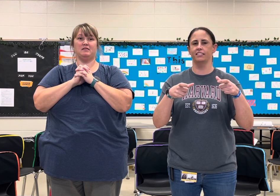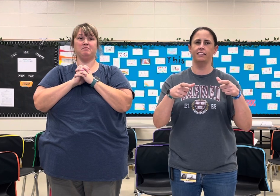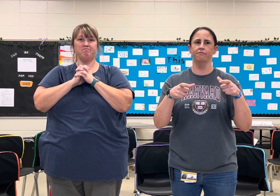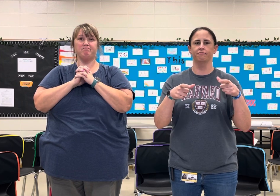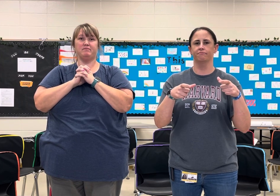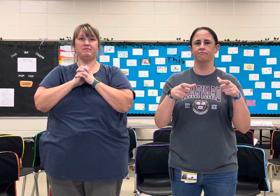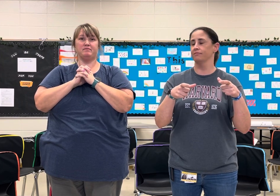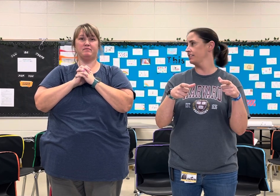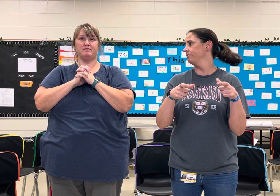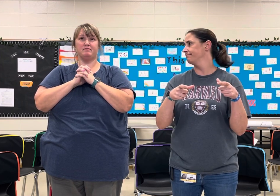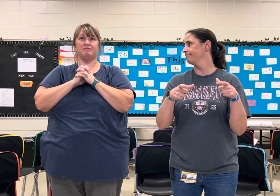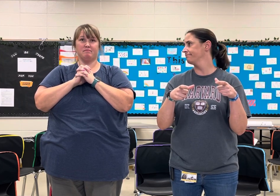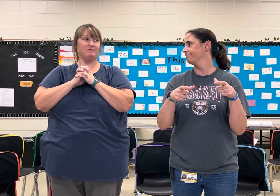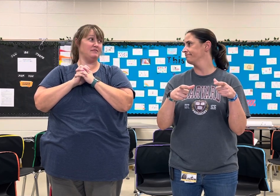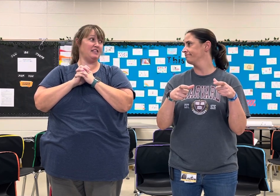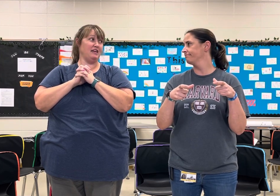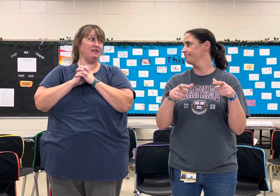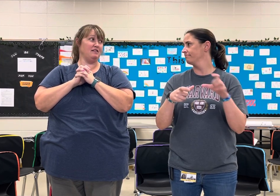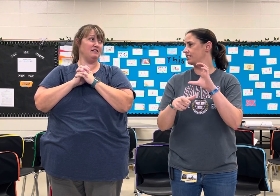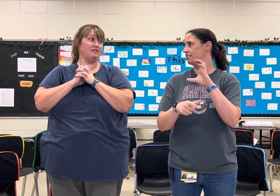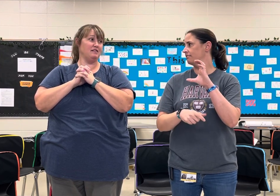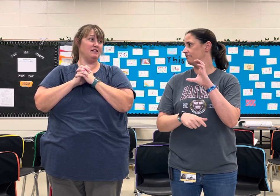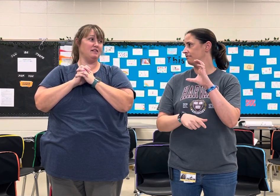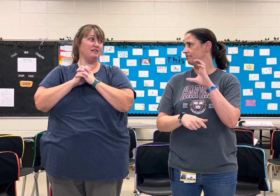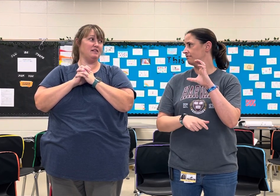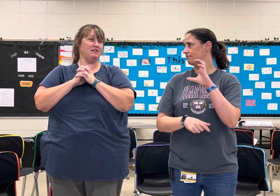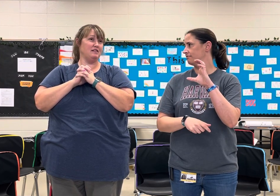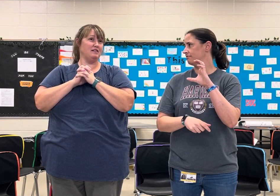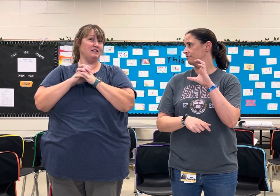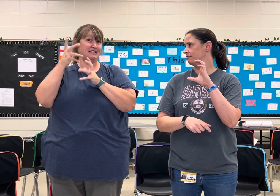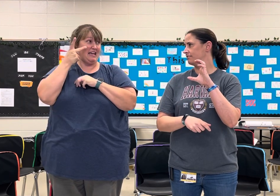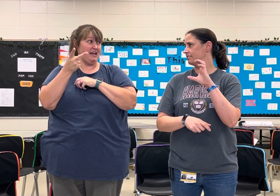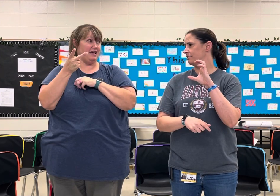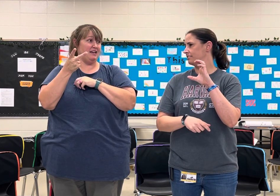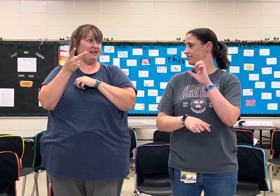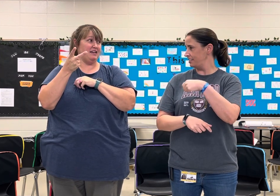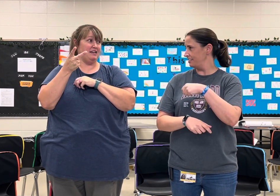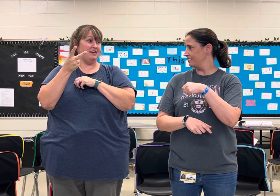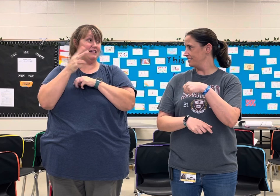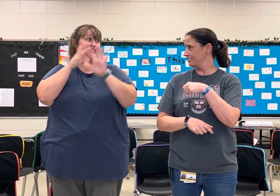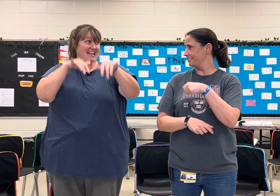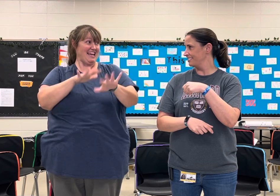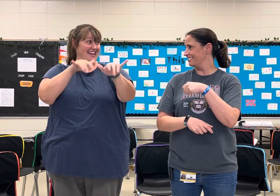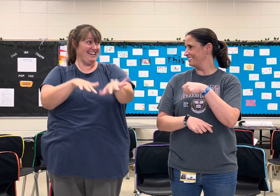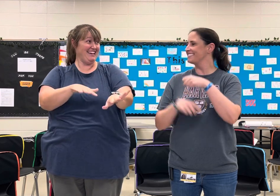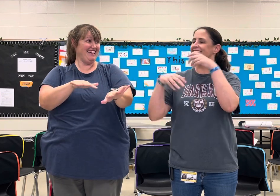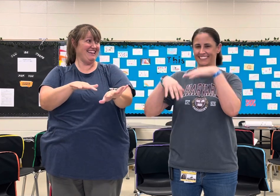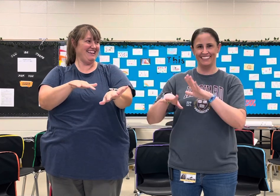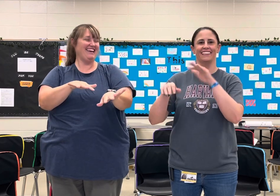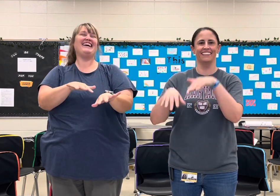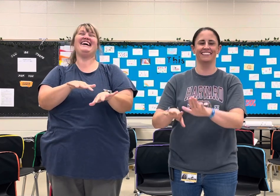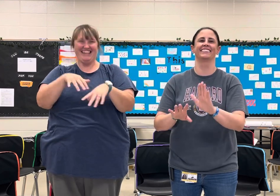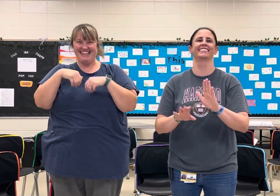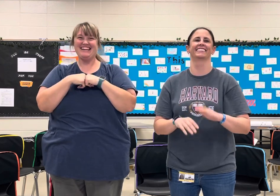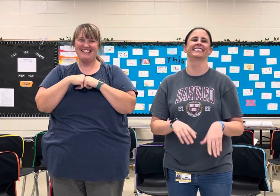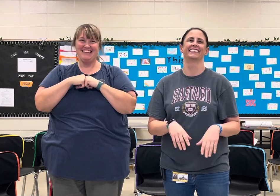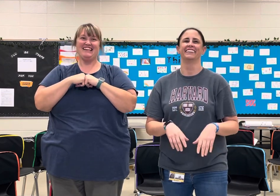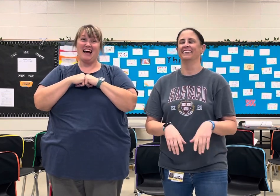C. C. C. C. C. C. See? C. I